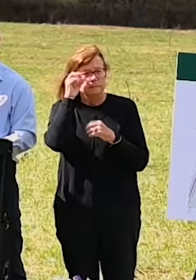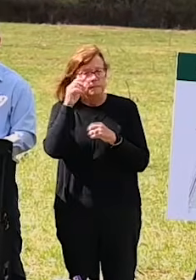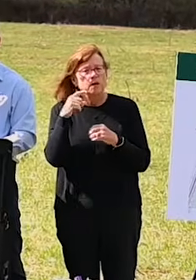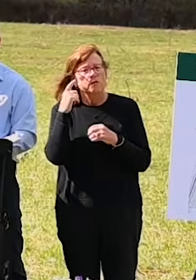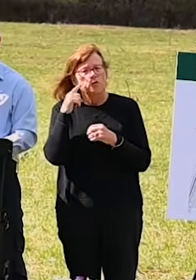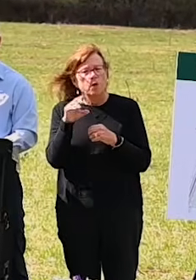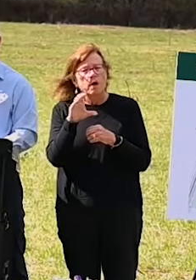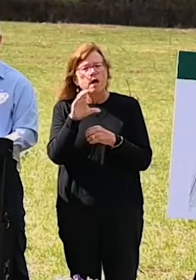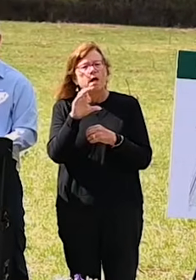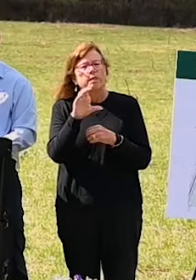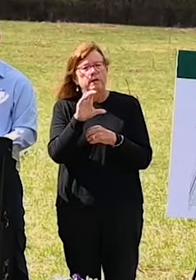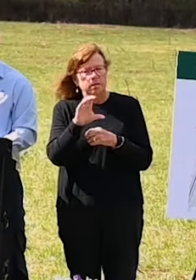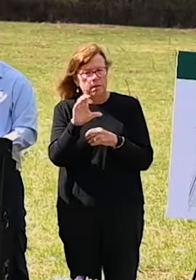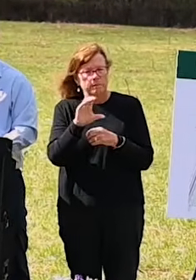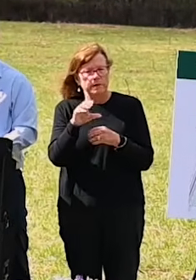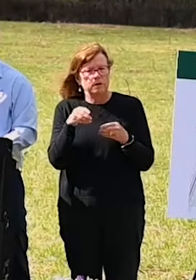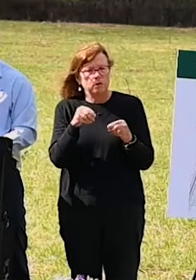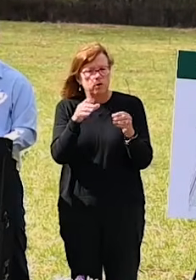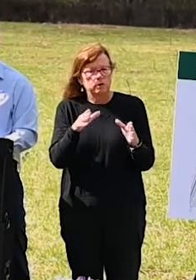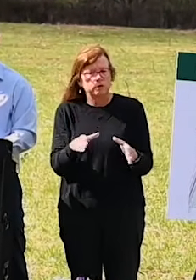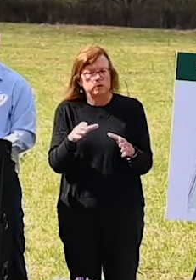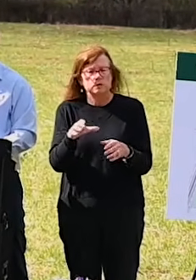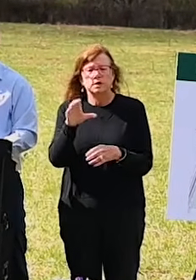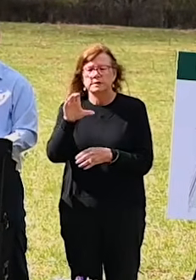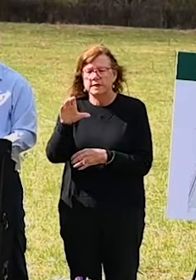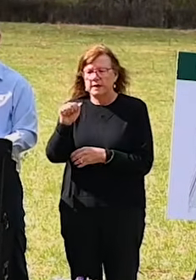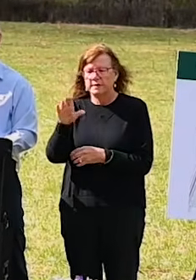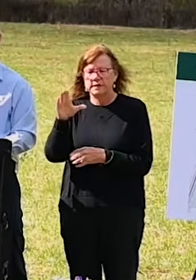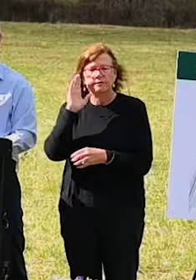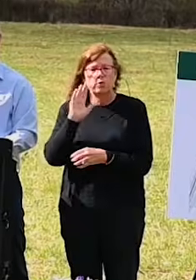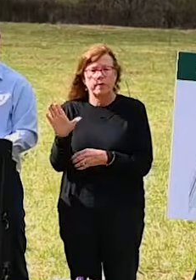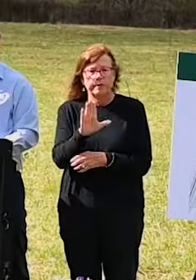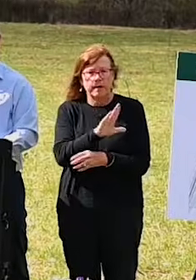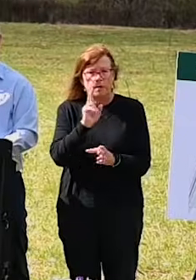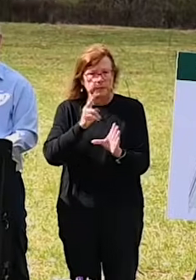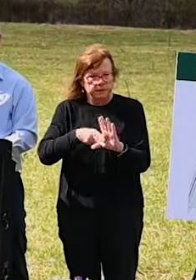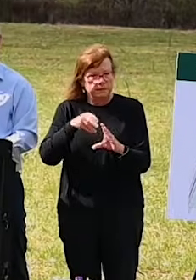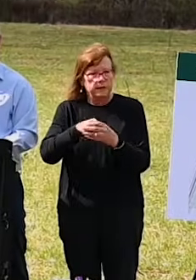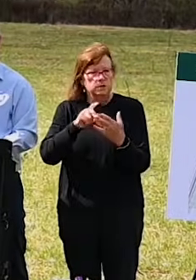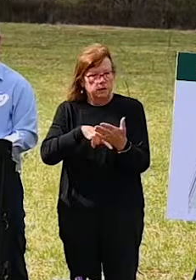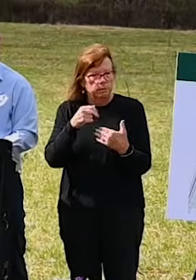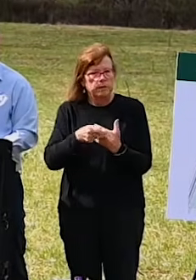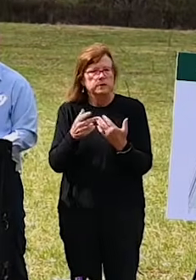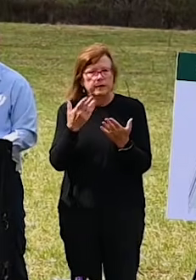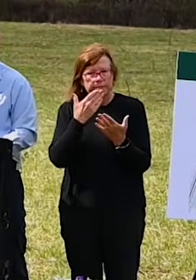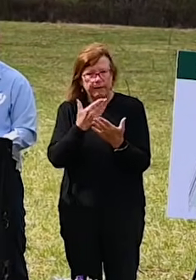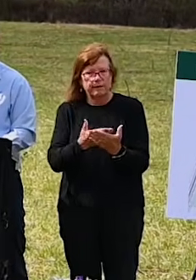And to the Columbia Gardeners and Columbia Action Council for their participation in this project.